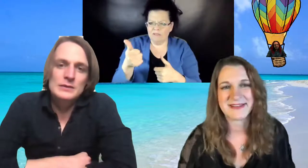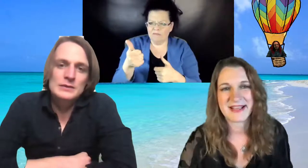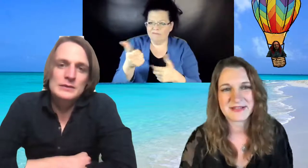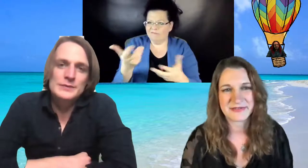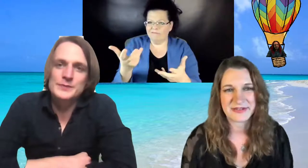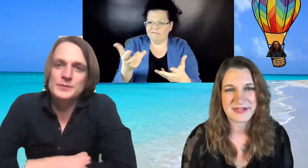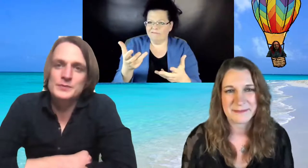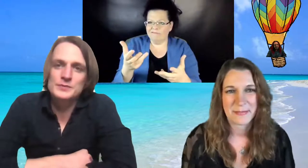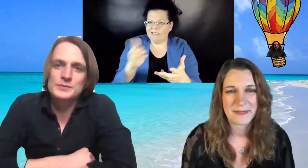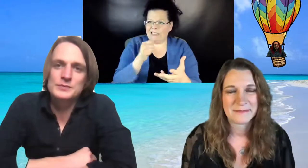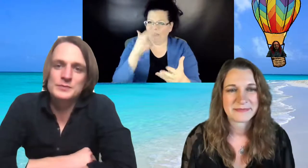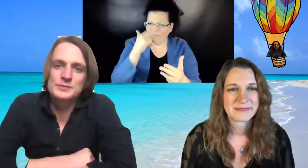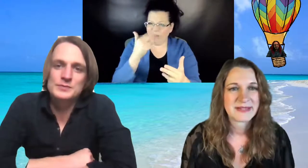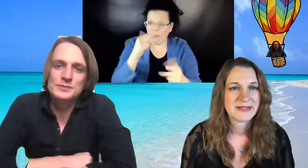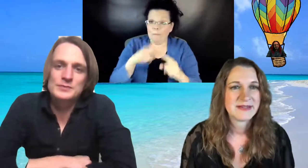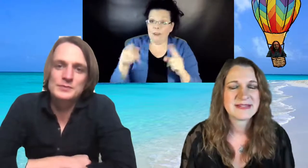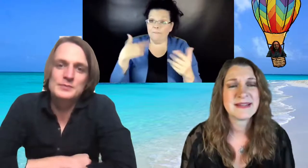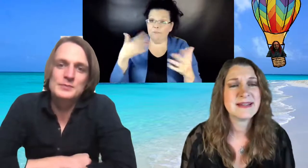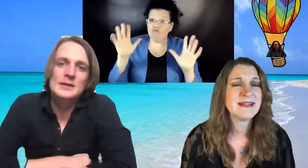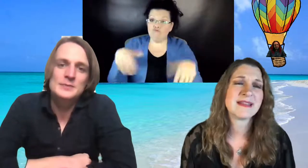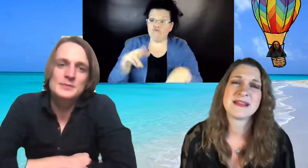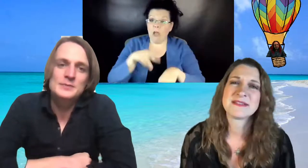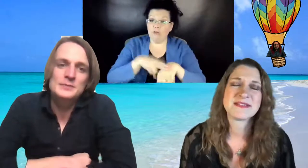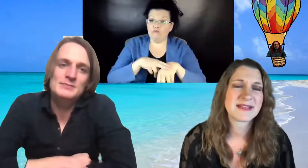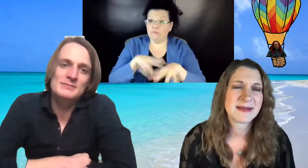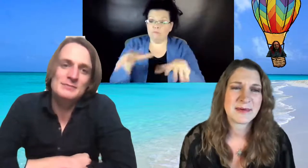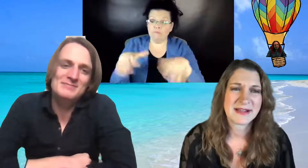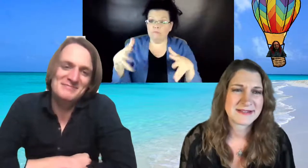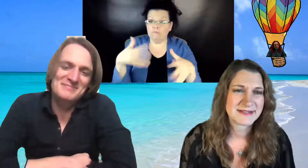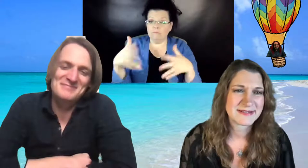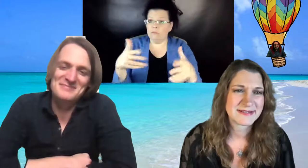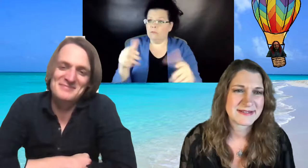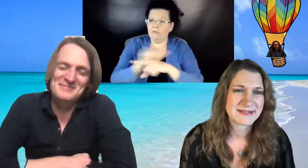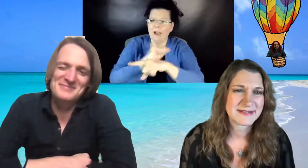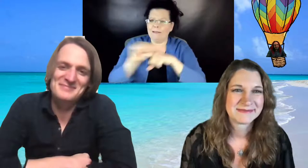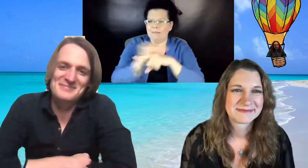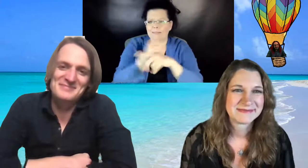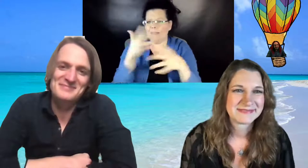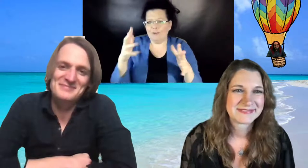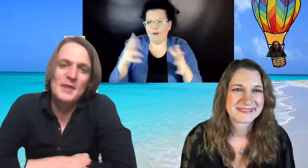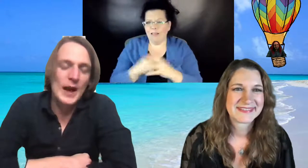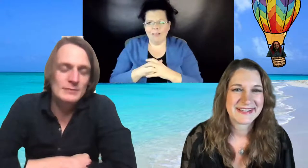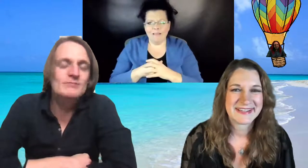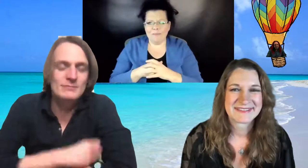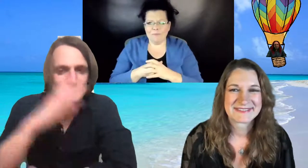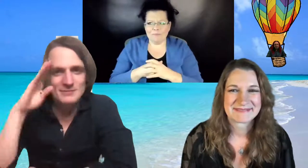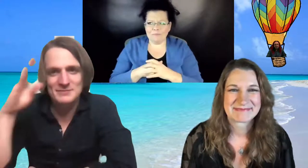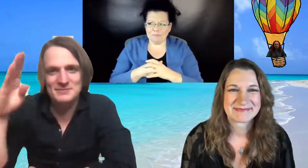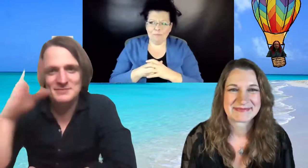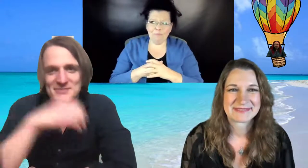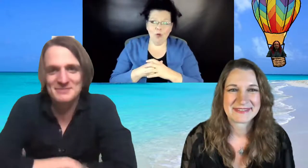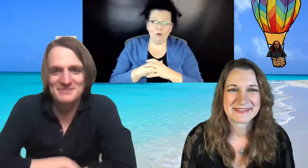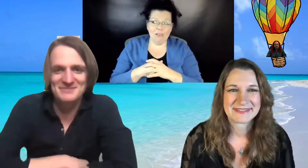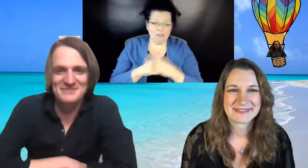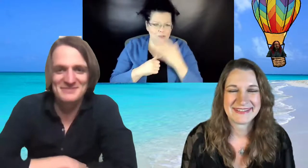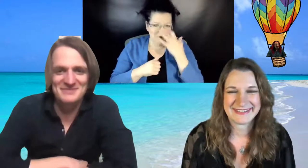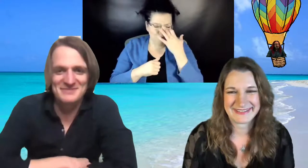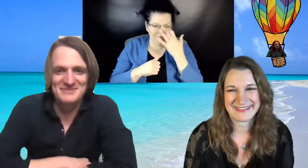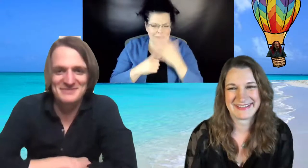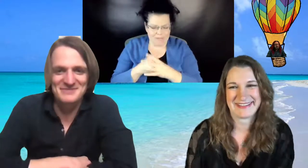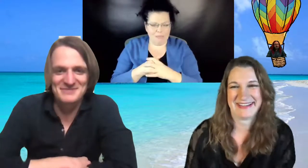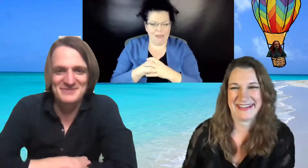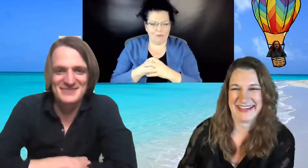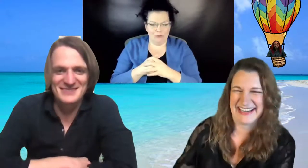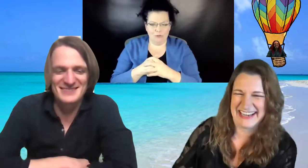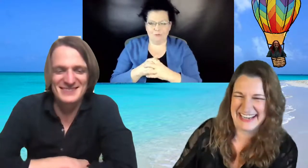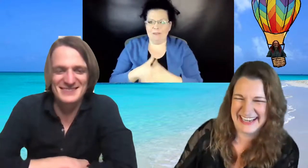that's not as funny. It's like anything else. You just got to practice it. Yeah. Oh, yes, sir.